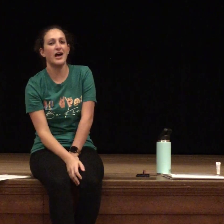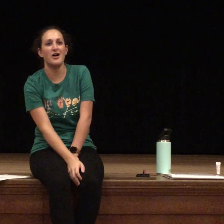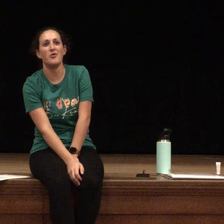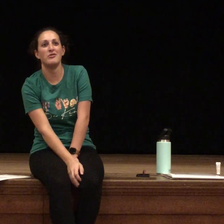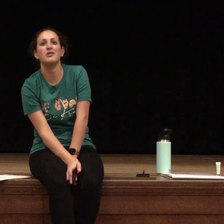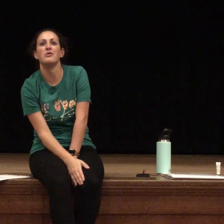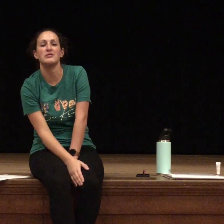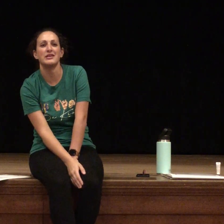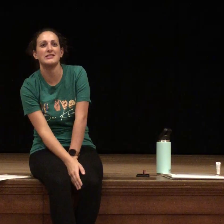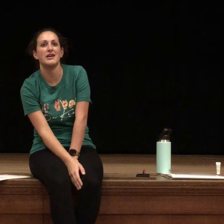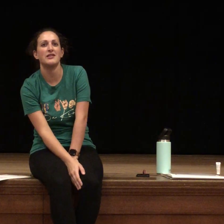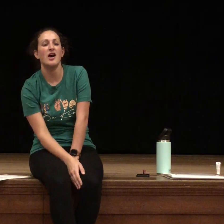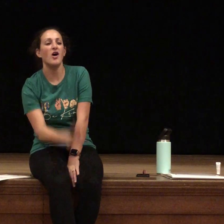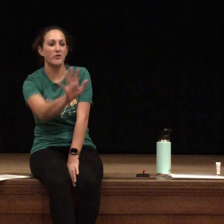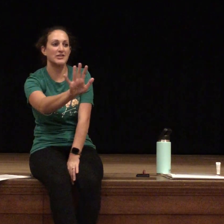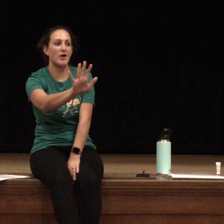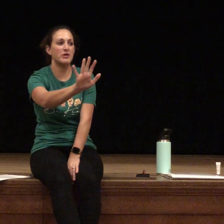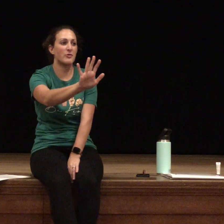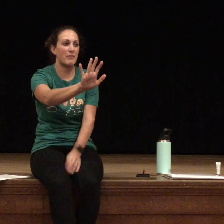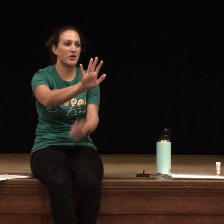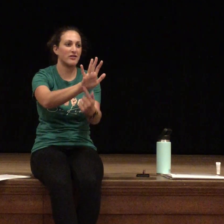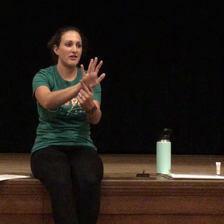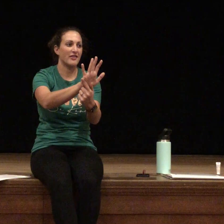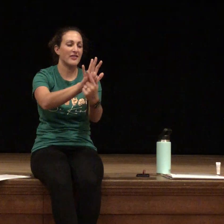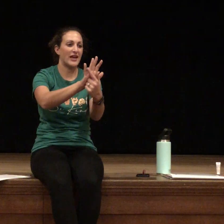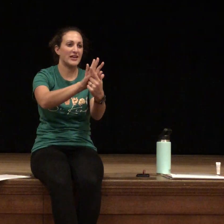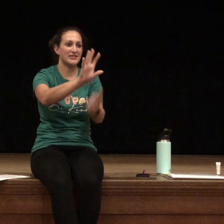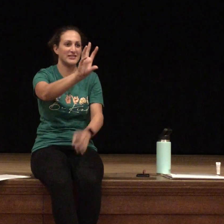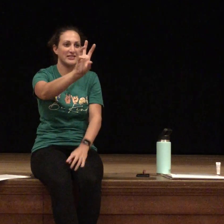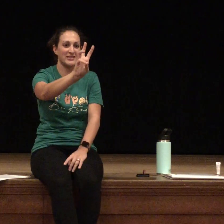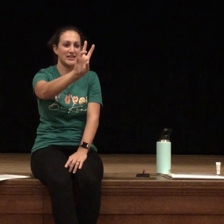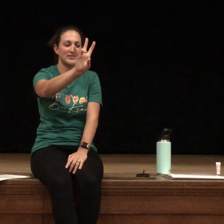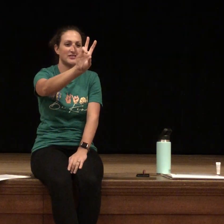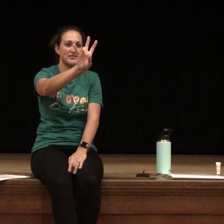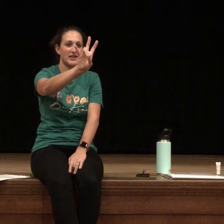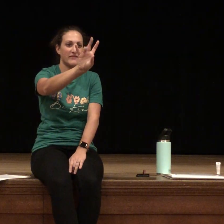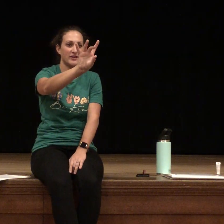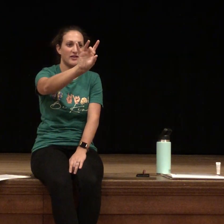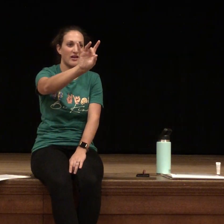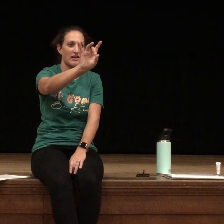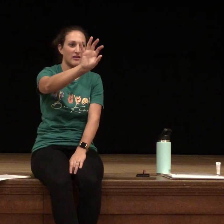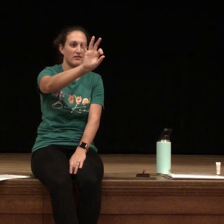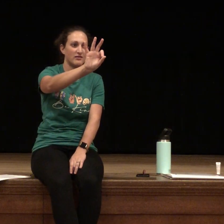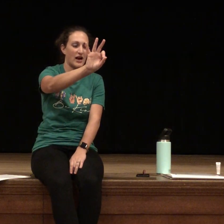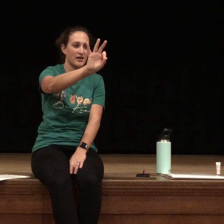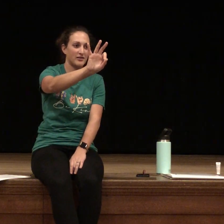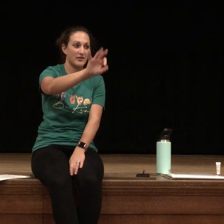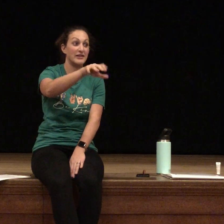Now, what was I going to say? Oh, to help me remember that it's 6, 7, 8, 9, and